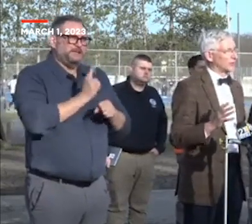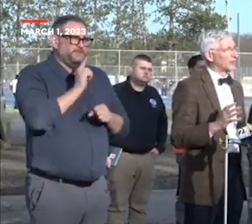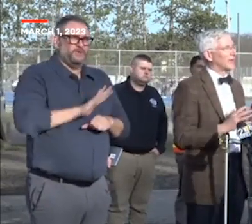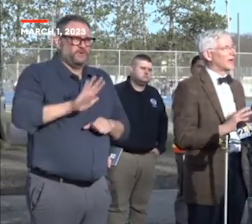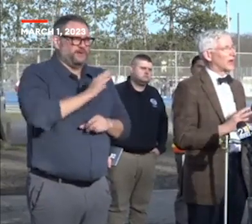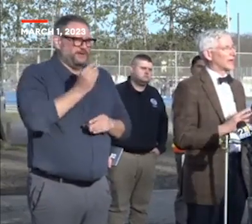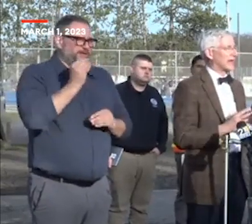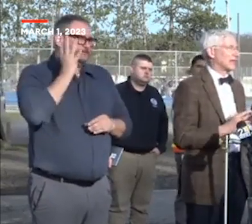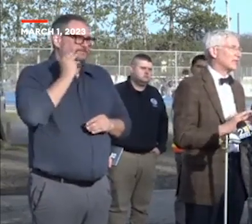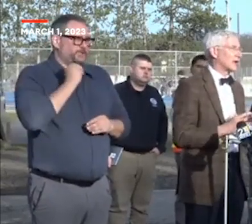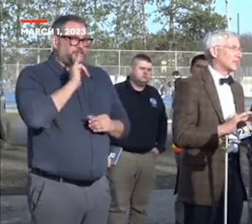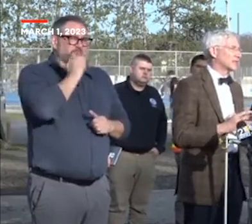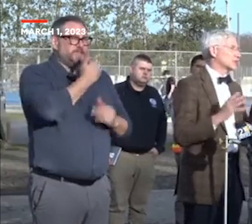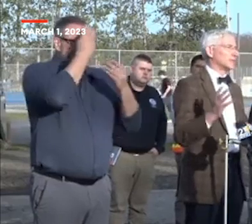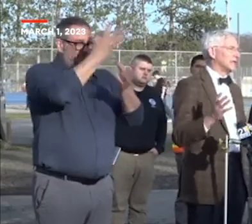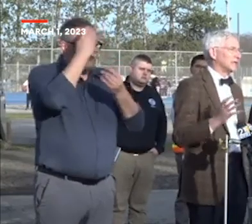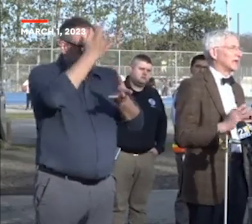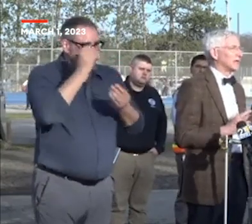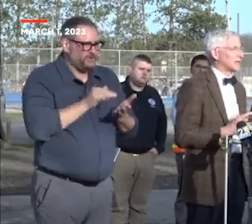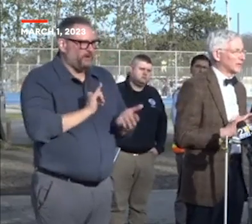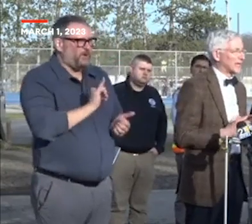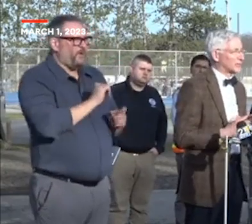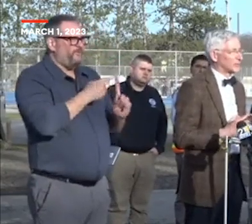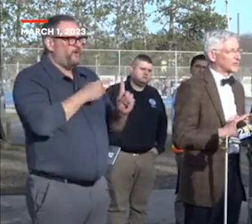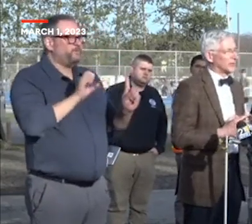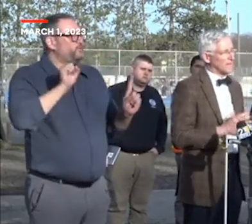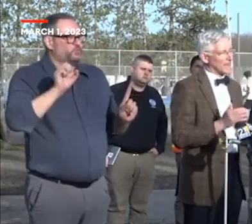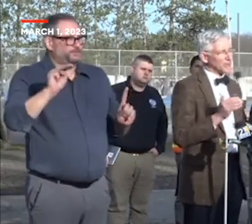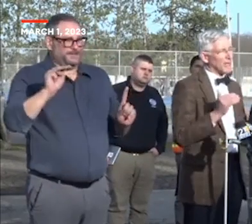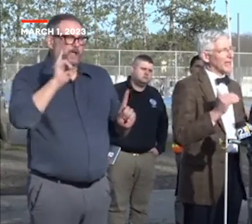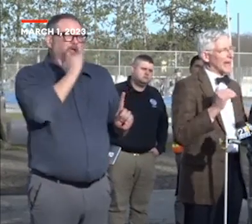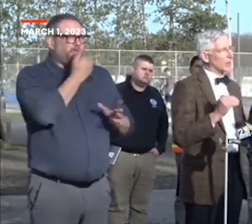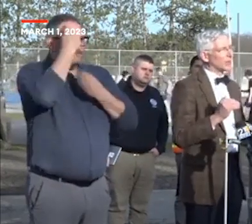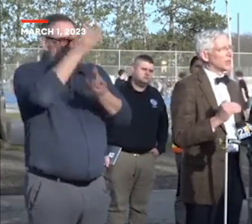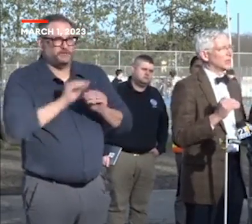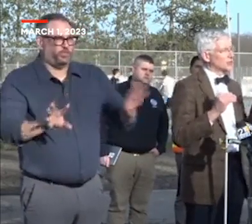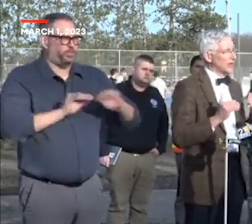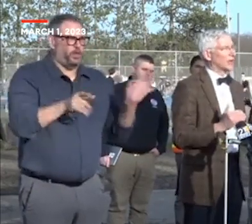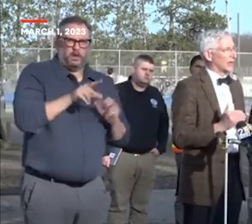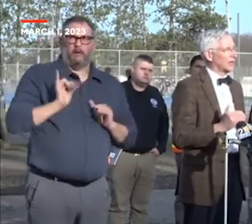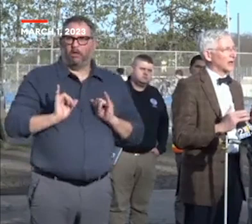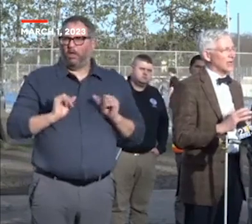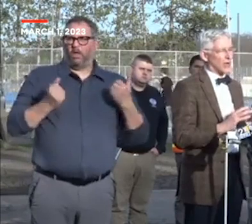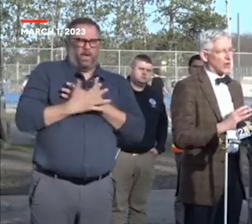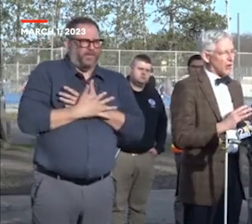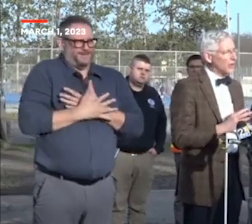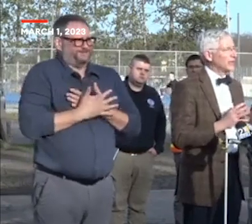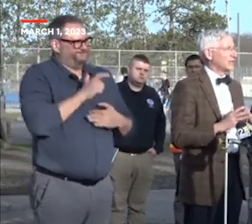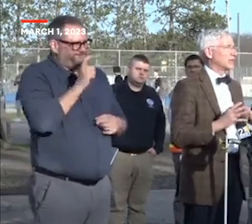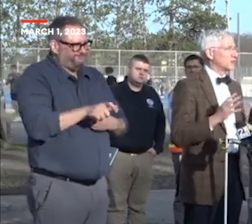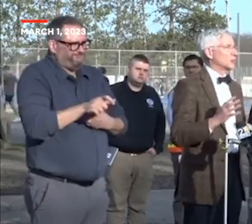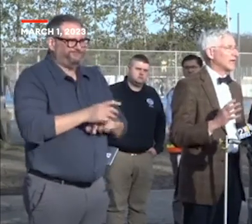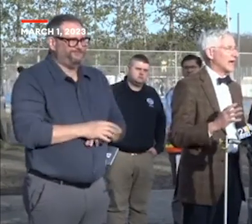misinformation that they are getting from social media and other platforms. That's why our sharing of all